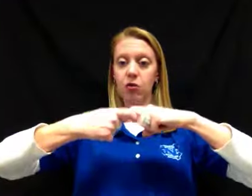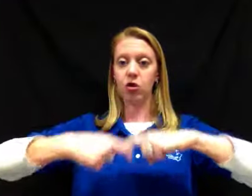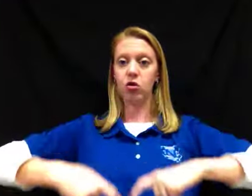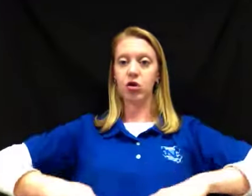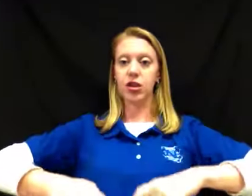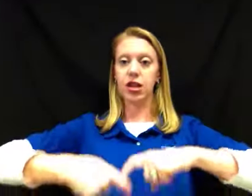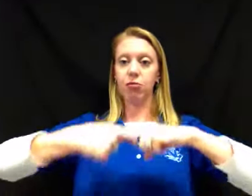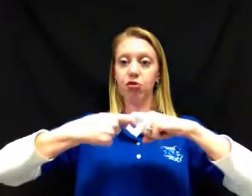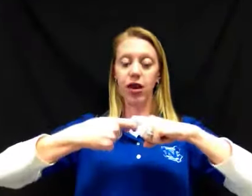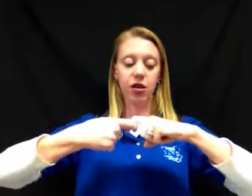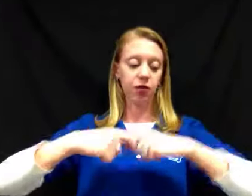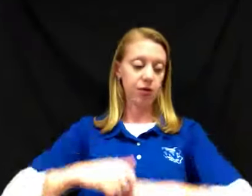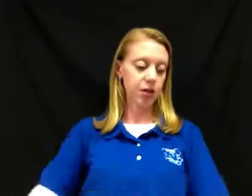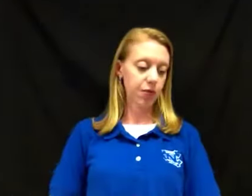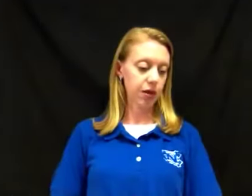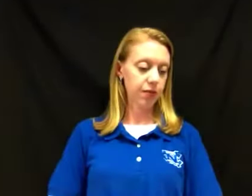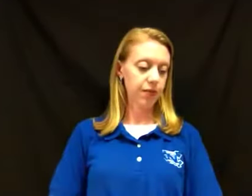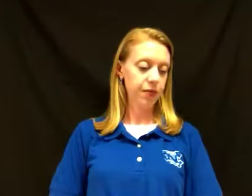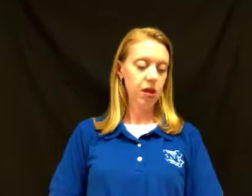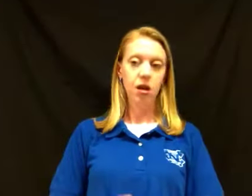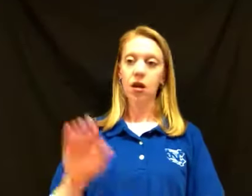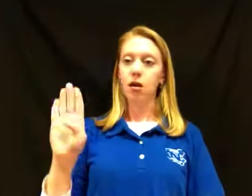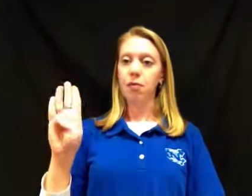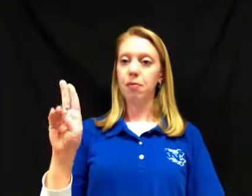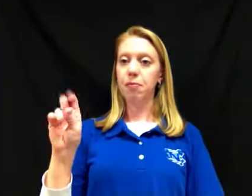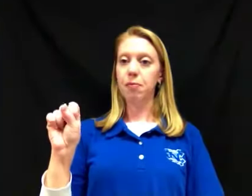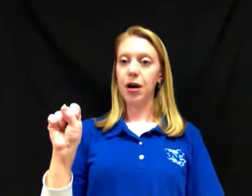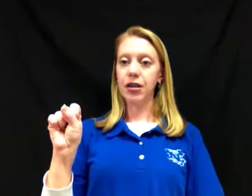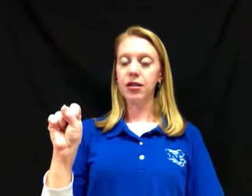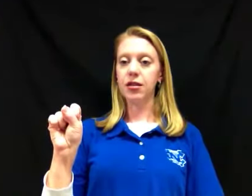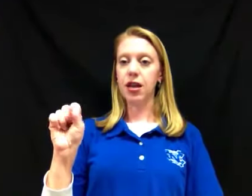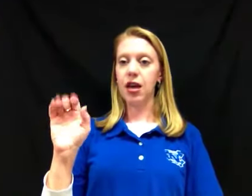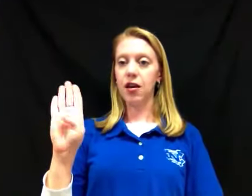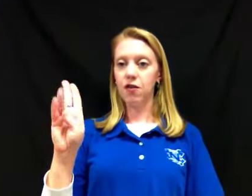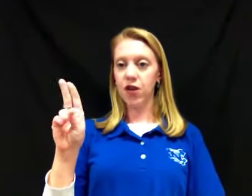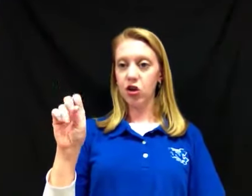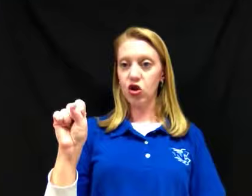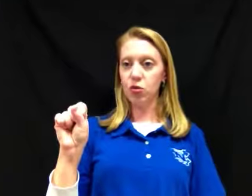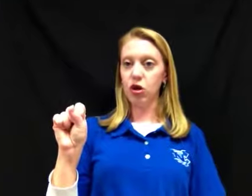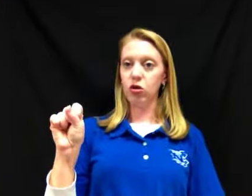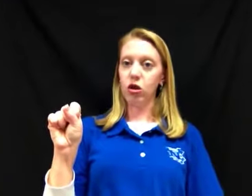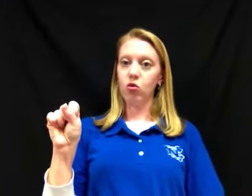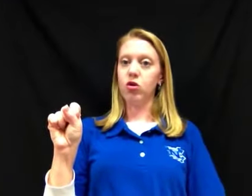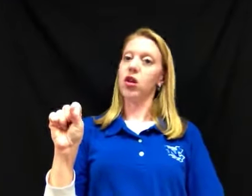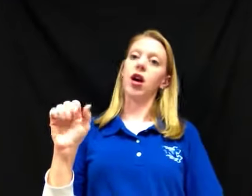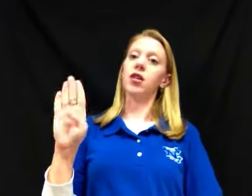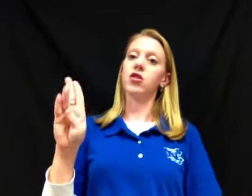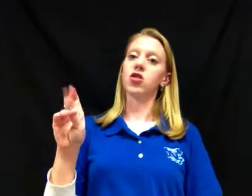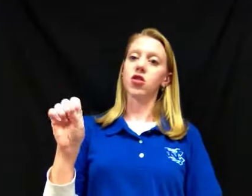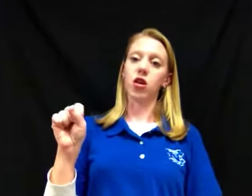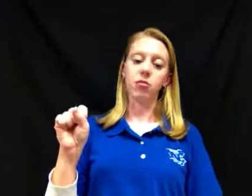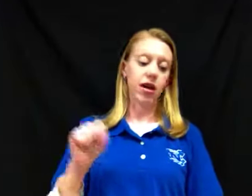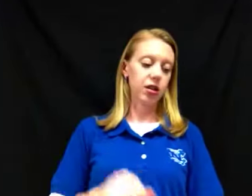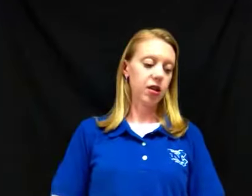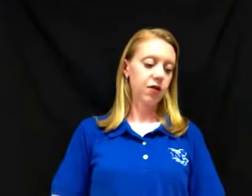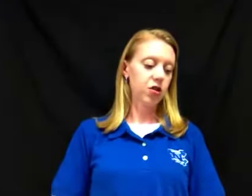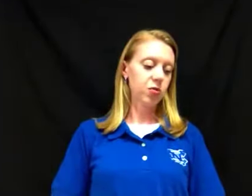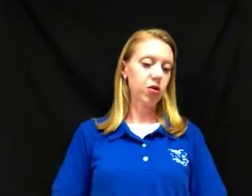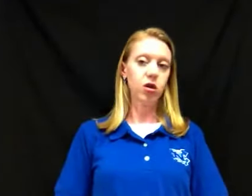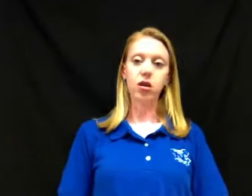you just take a break from something. Bus is a finger-spelled loan sign. It's just automatically a finger-spelled word, kind of